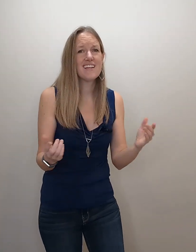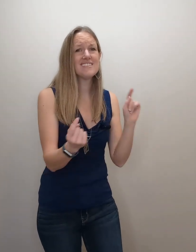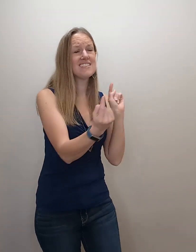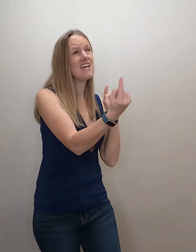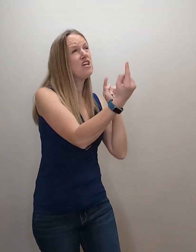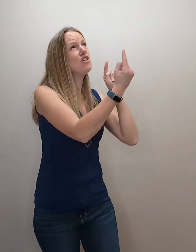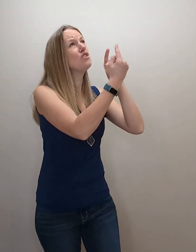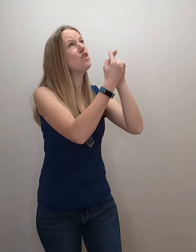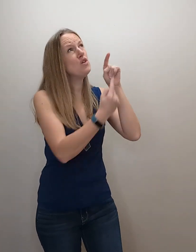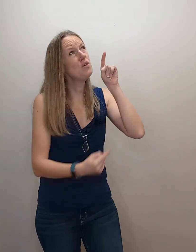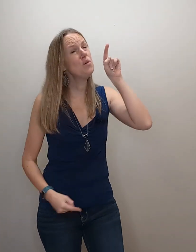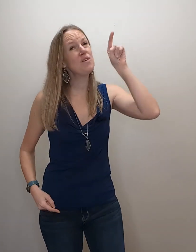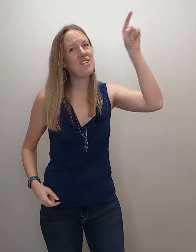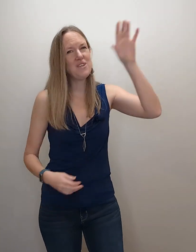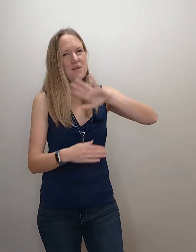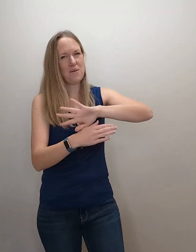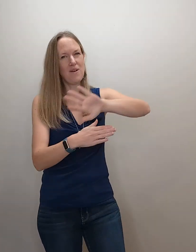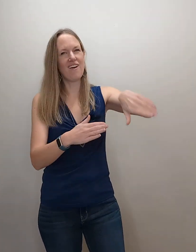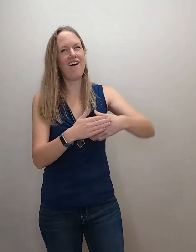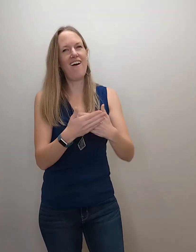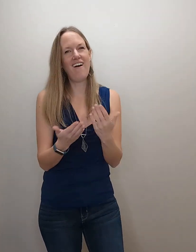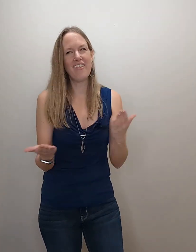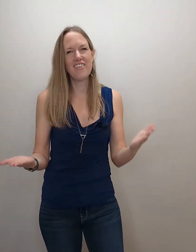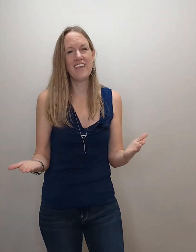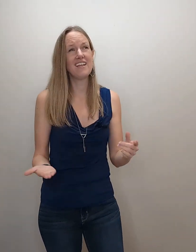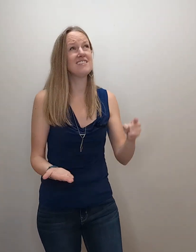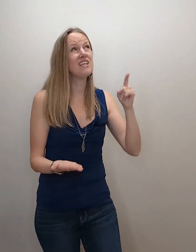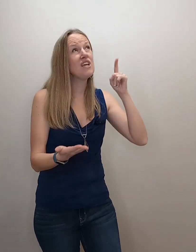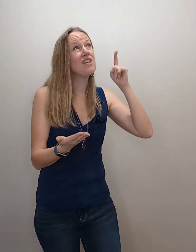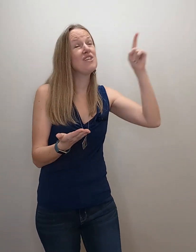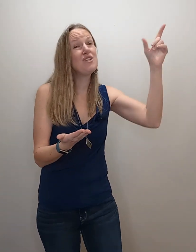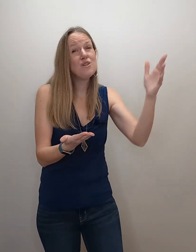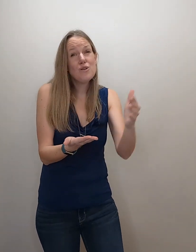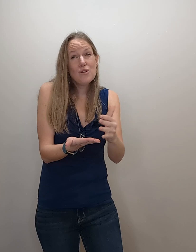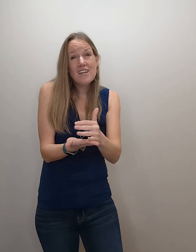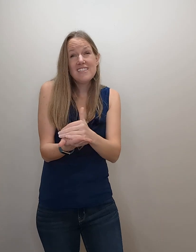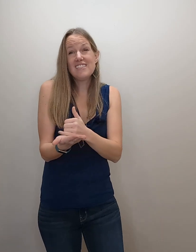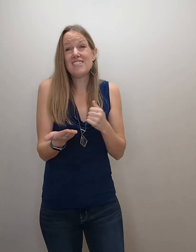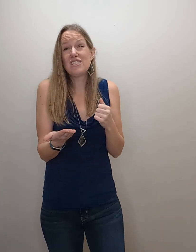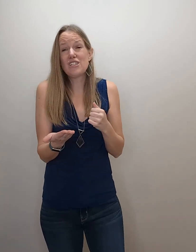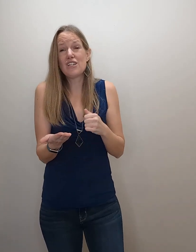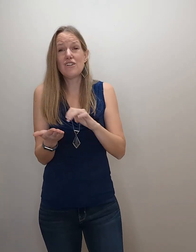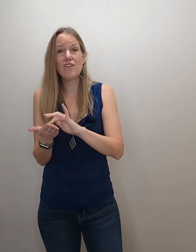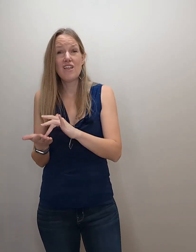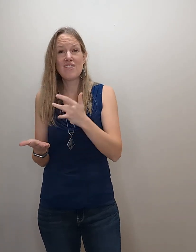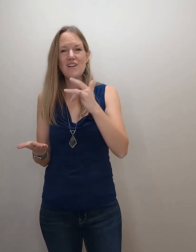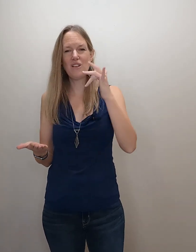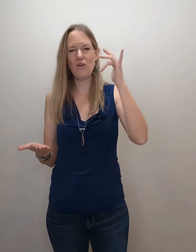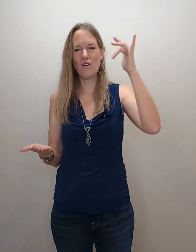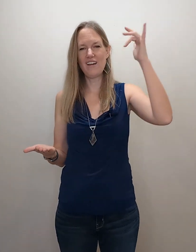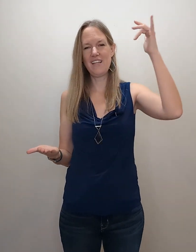things. To you are all things. You deserve the glory.